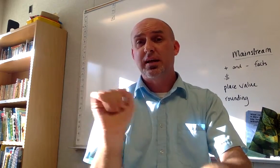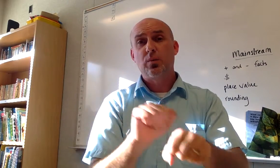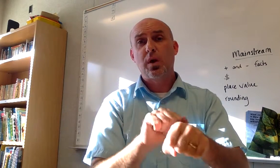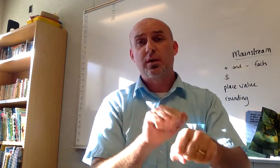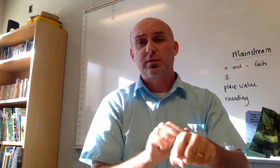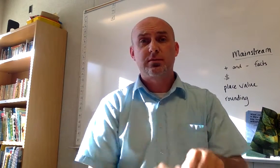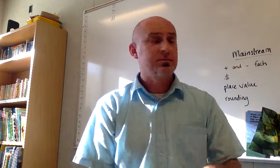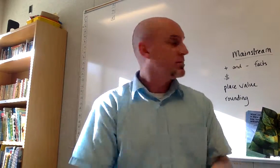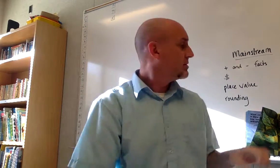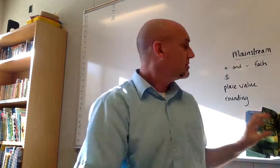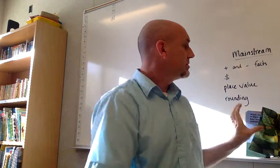a rock.